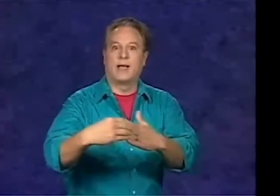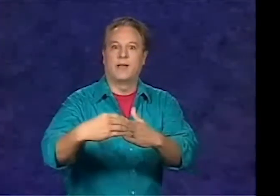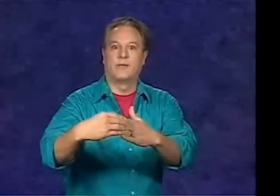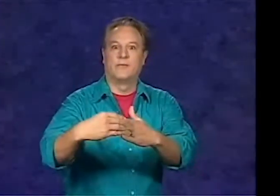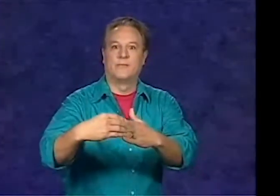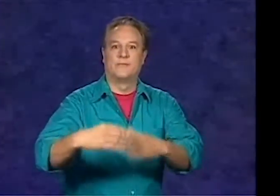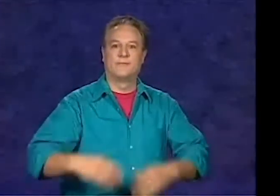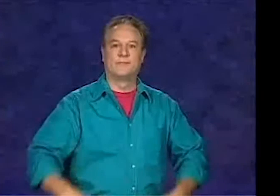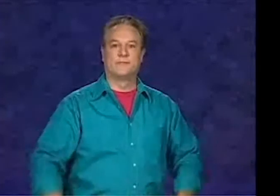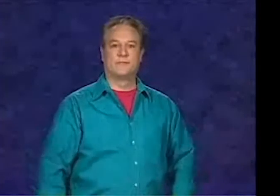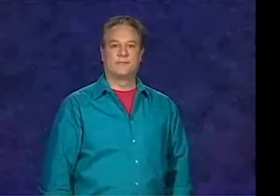guide.